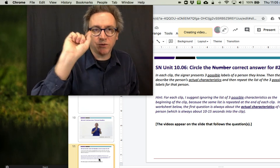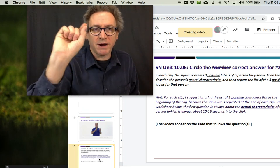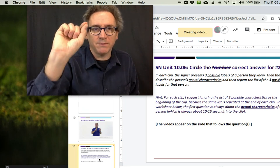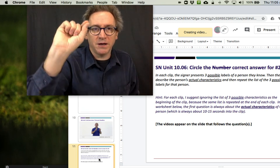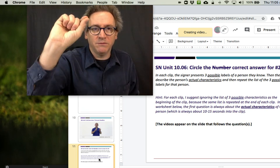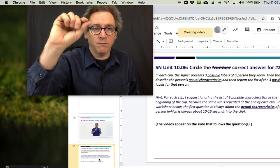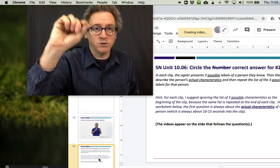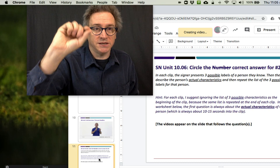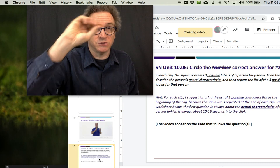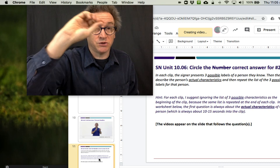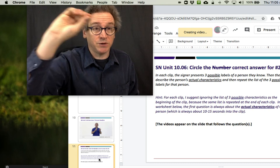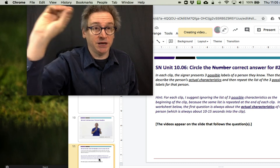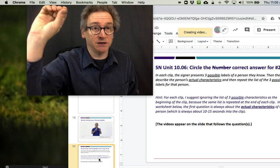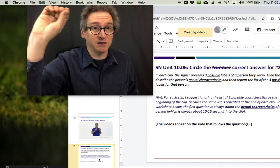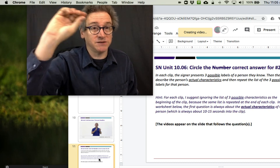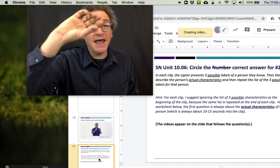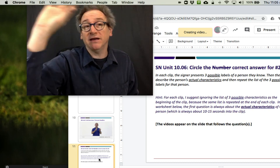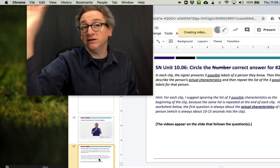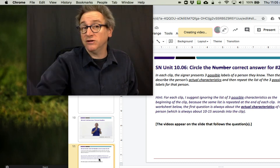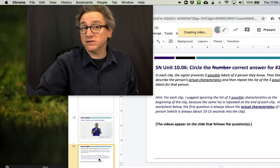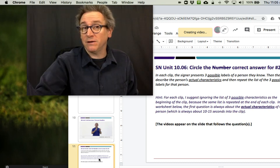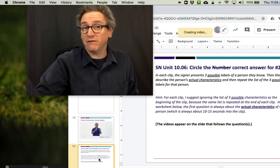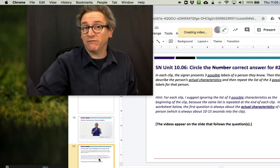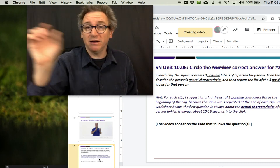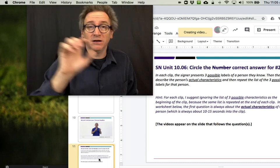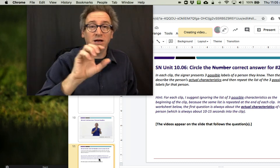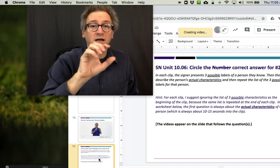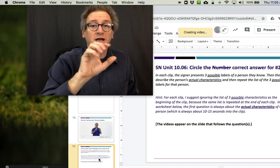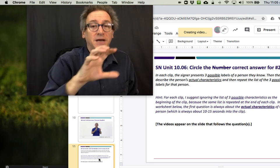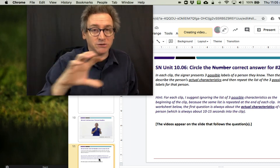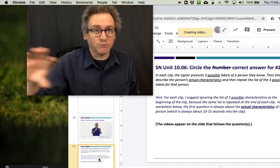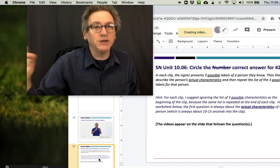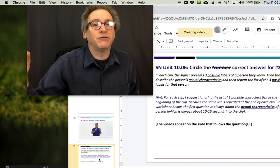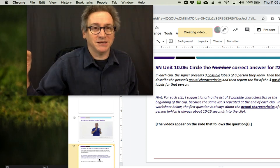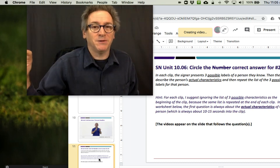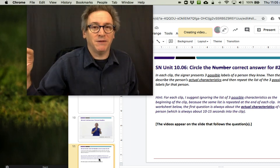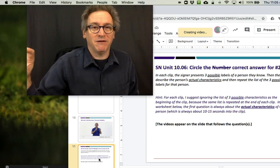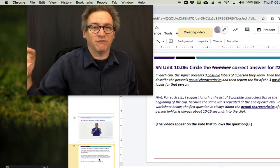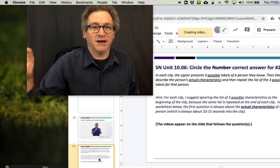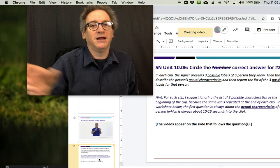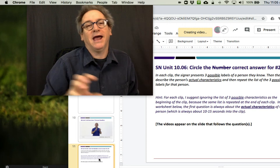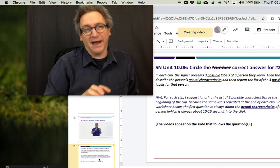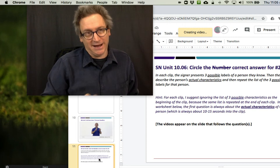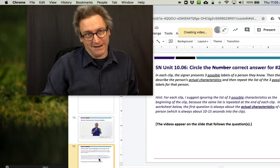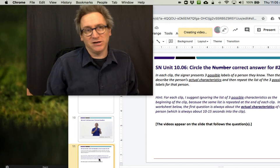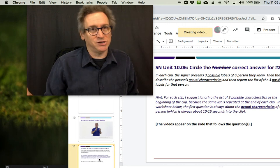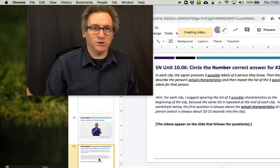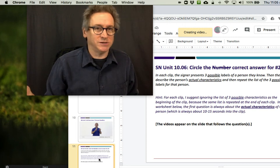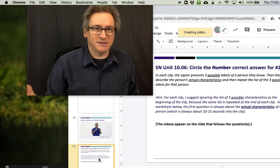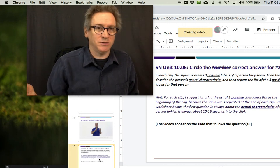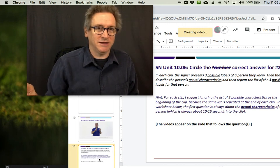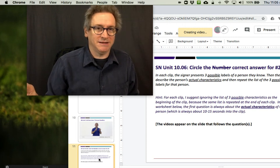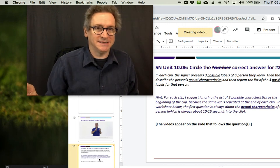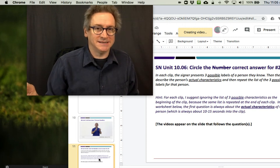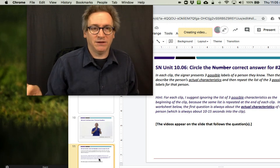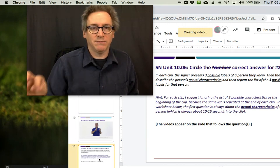there's 3 in most of these. There's 3 things of, hey, know this about my friend, but here's the real things about my friend. So